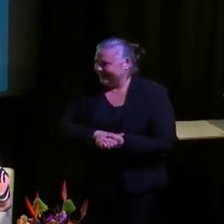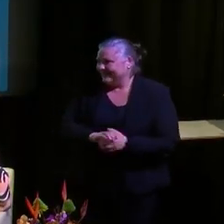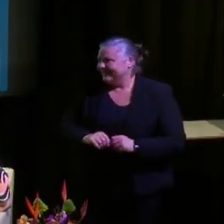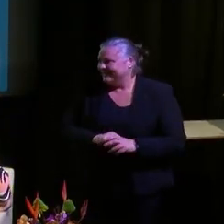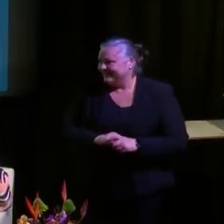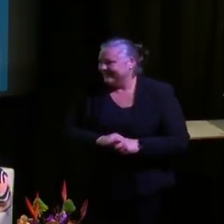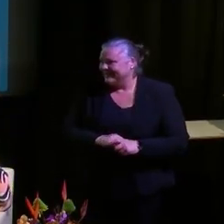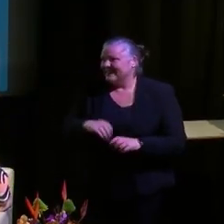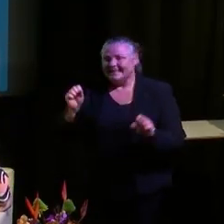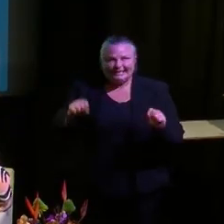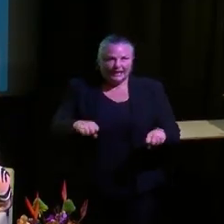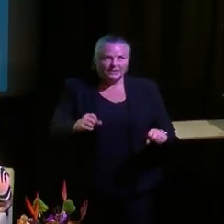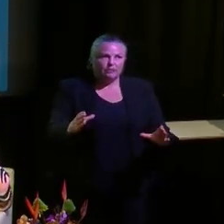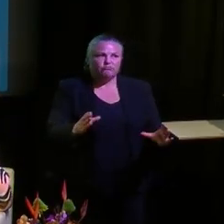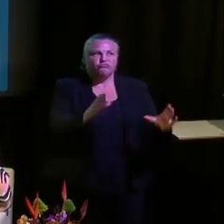Immense.